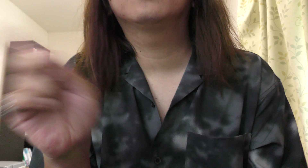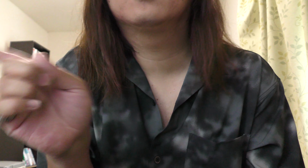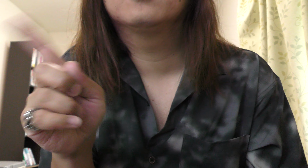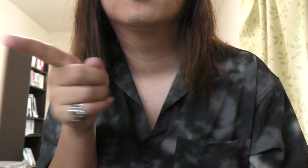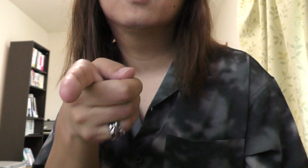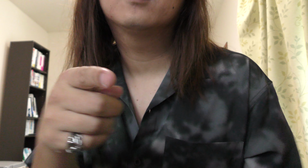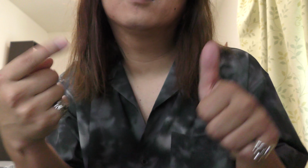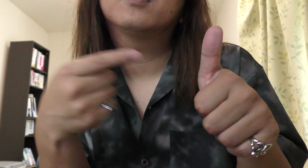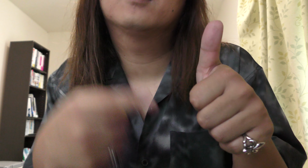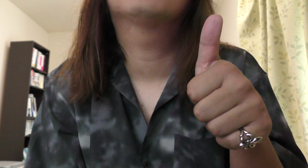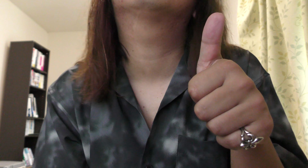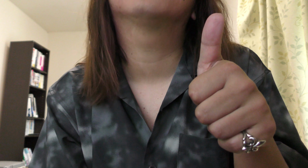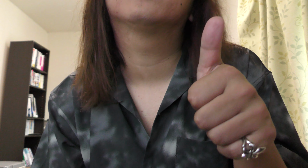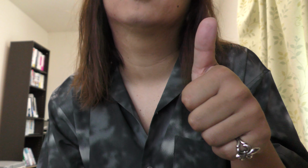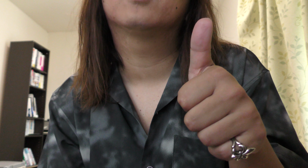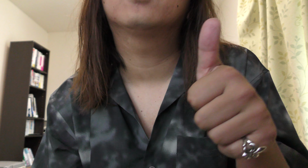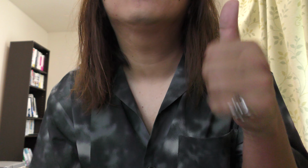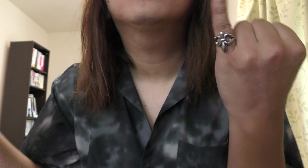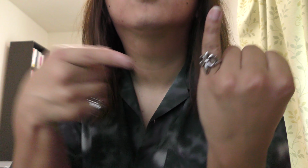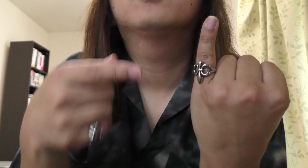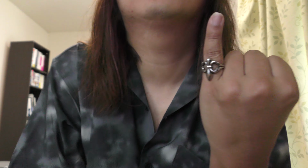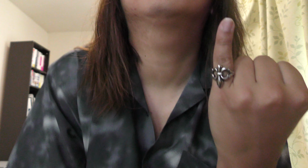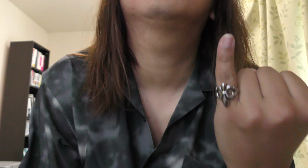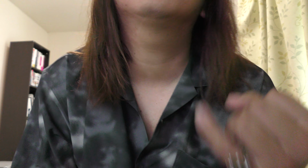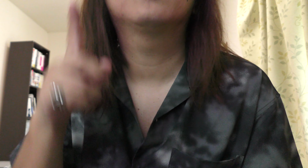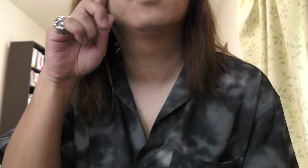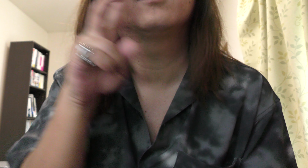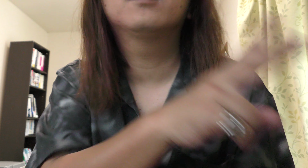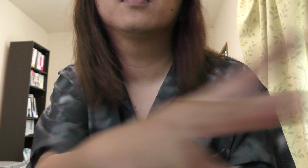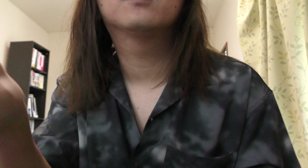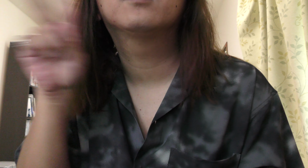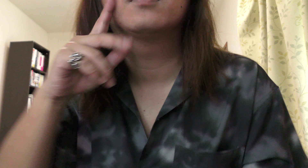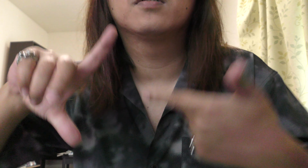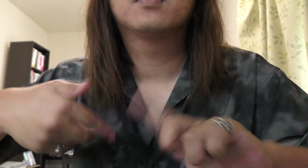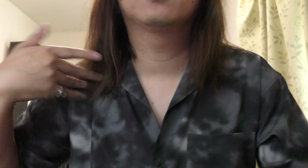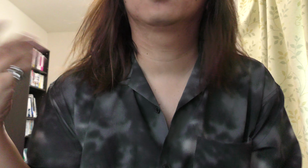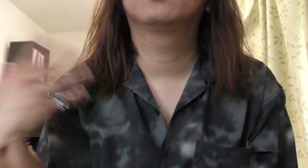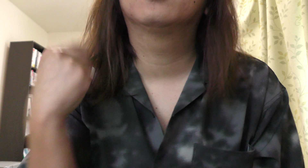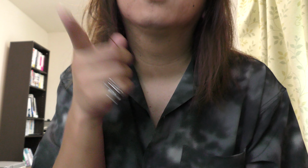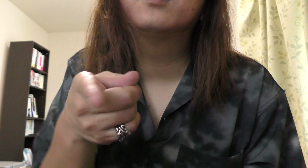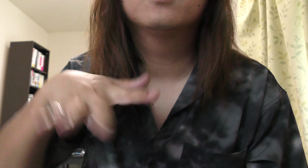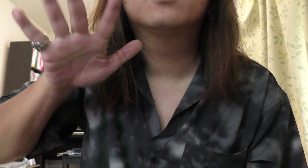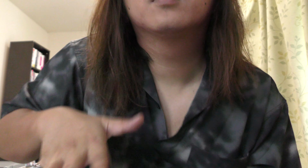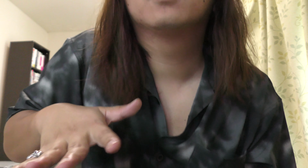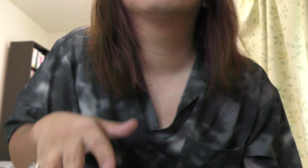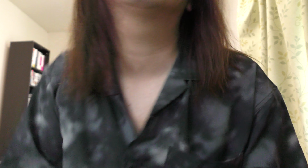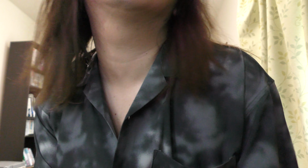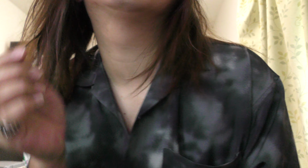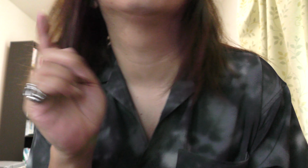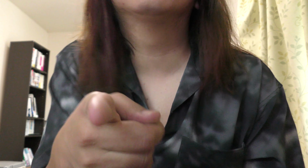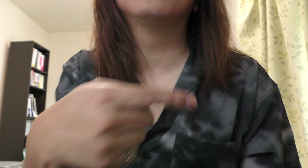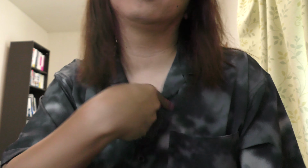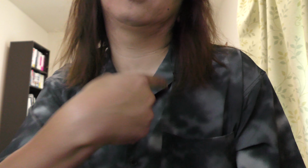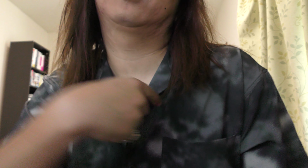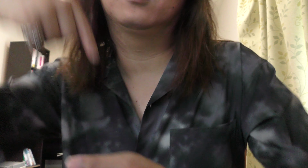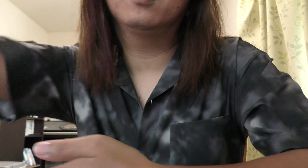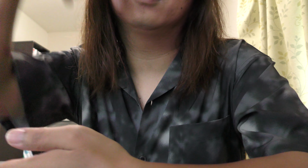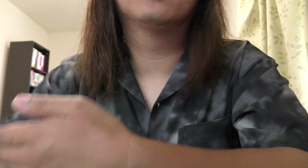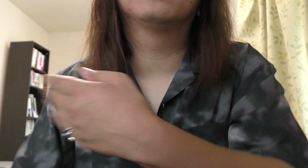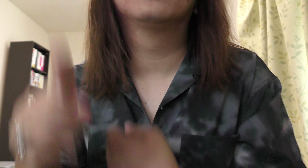I see the man that boy could be There is more that meets the eye, I see the soul that